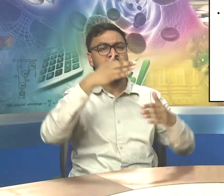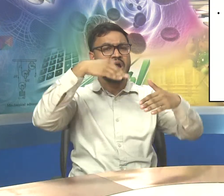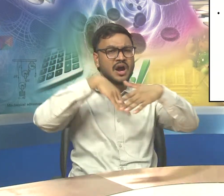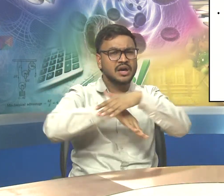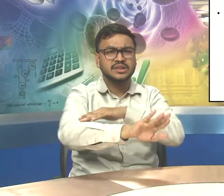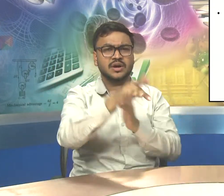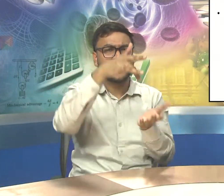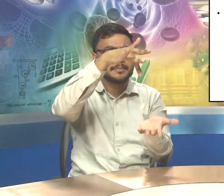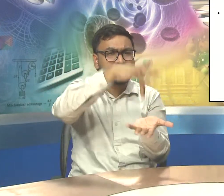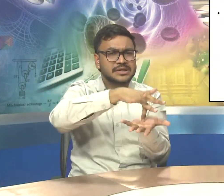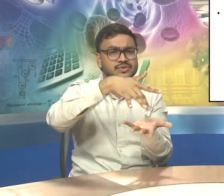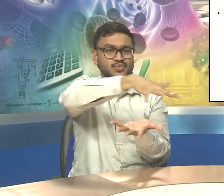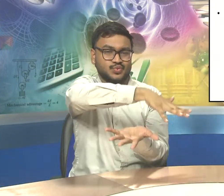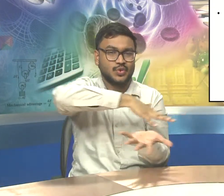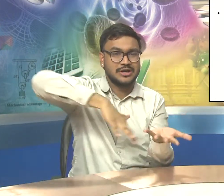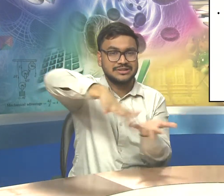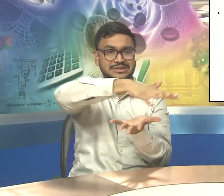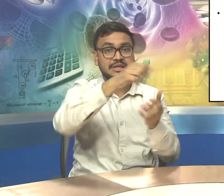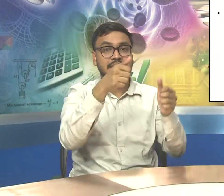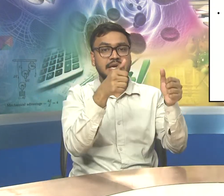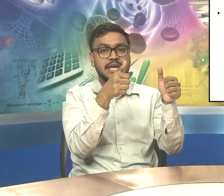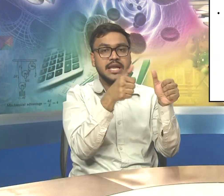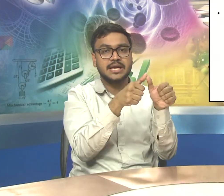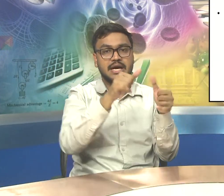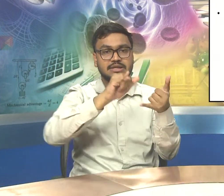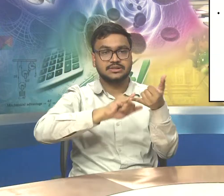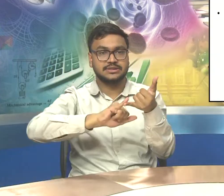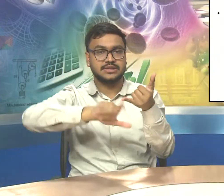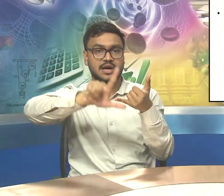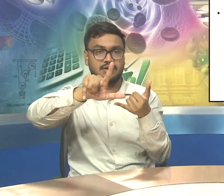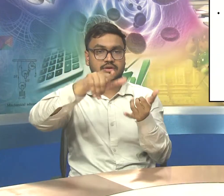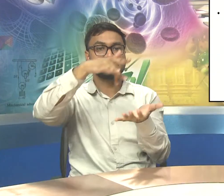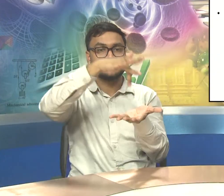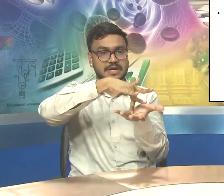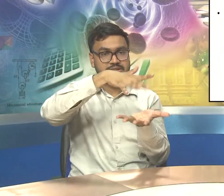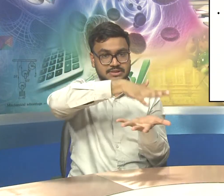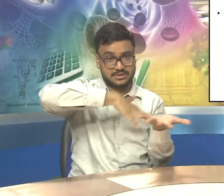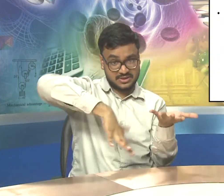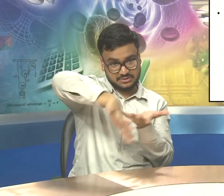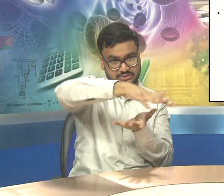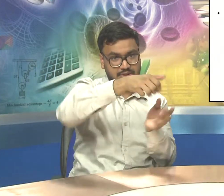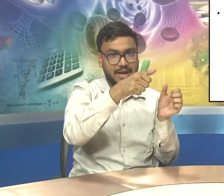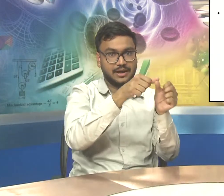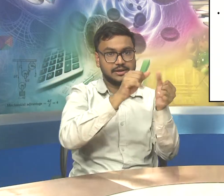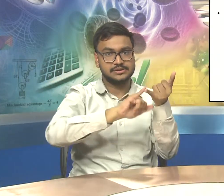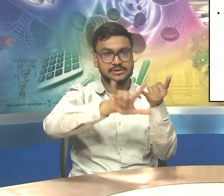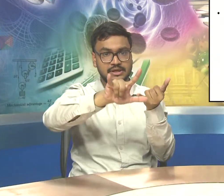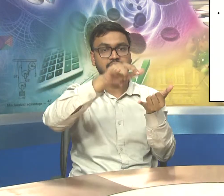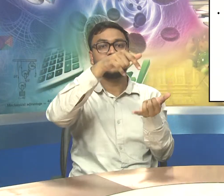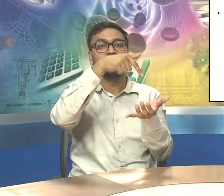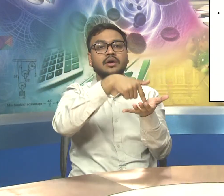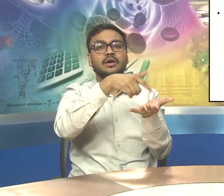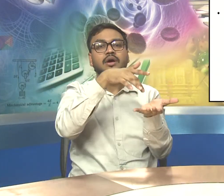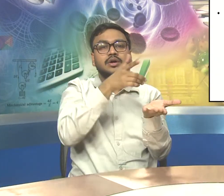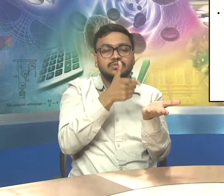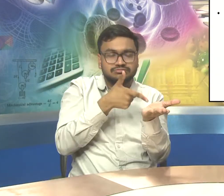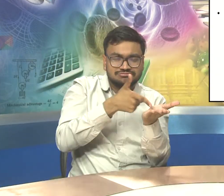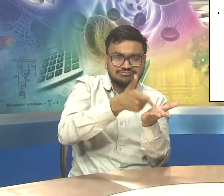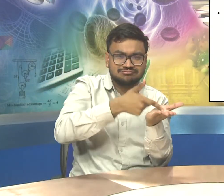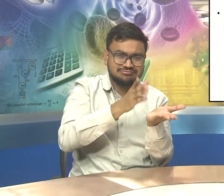For example, in India we have ISL in most parts of the country, but ASL is